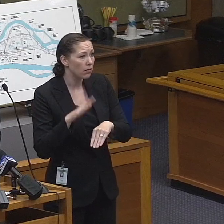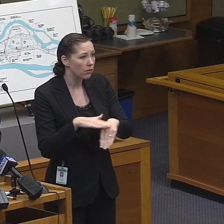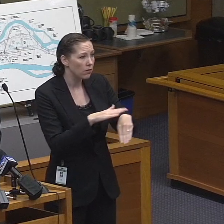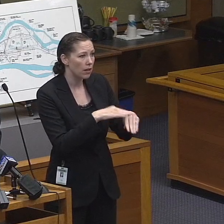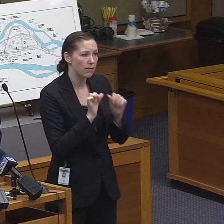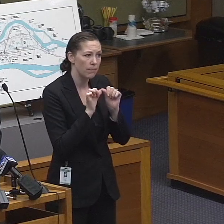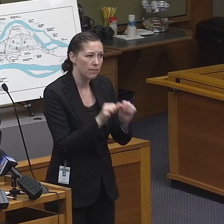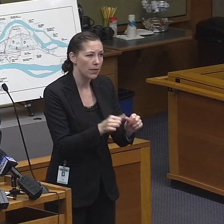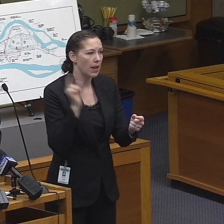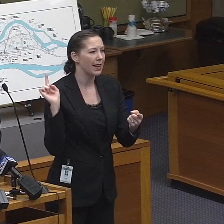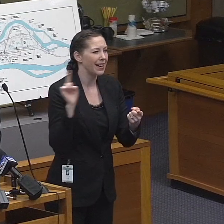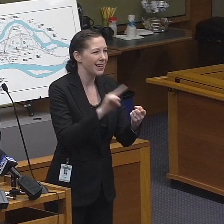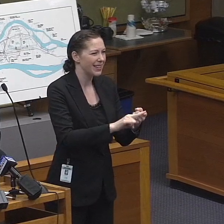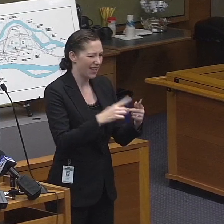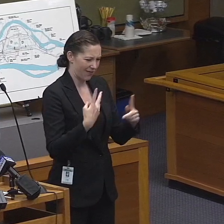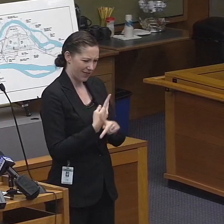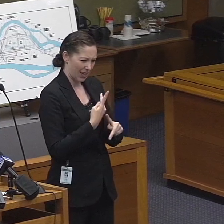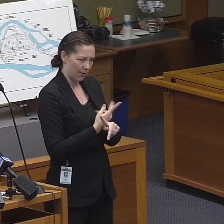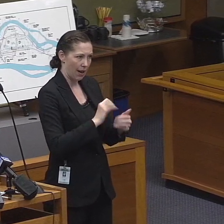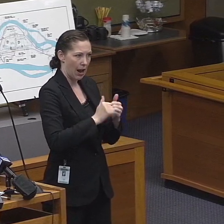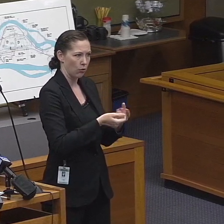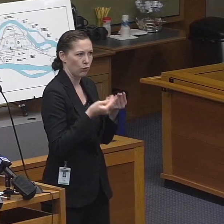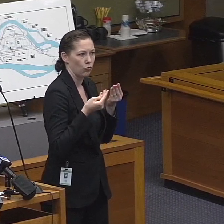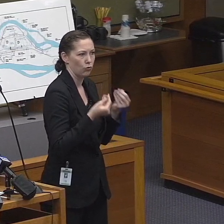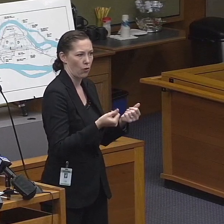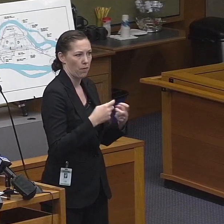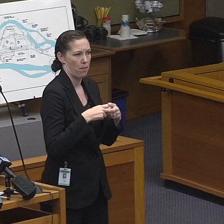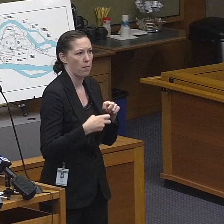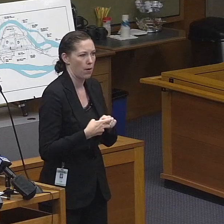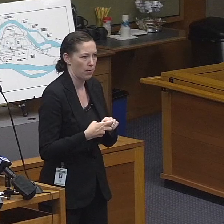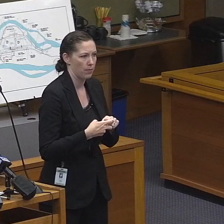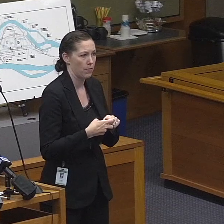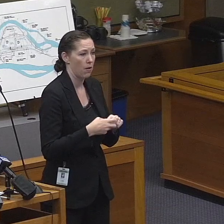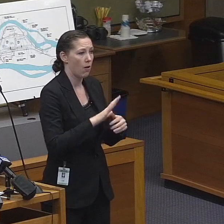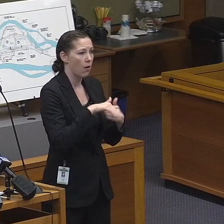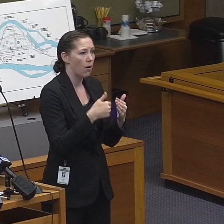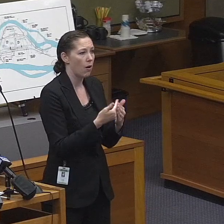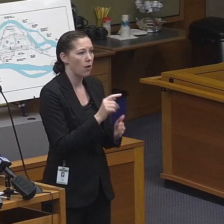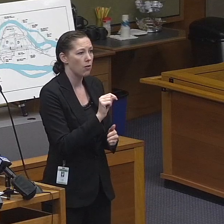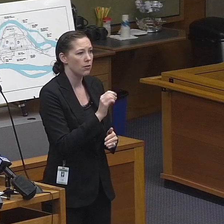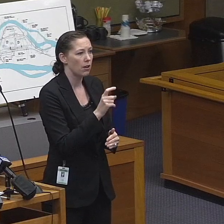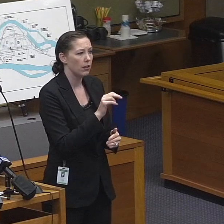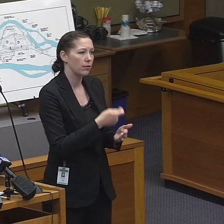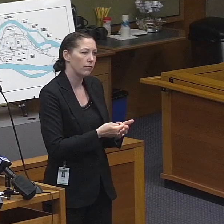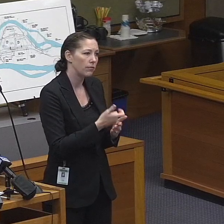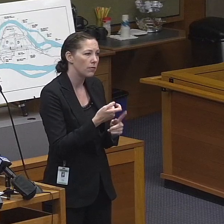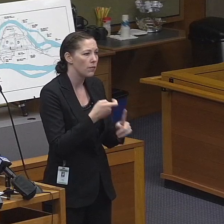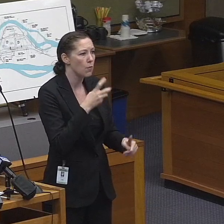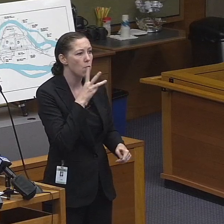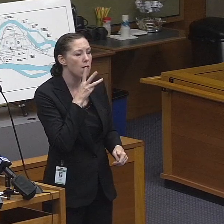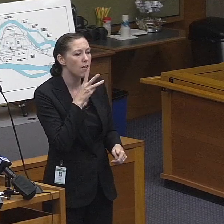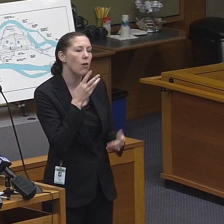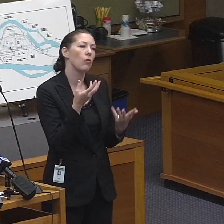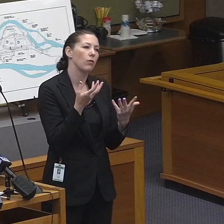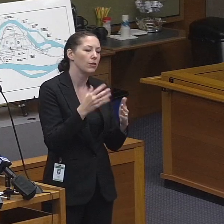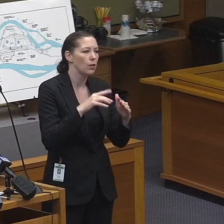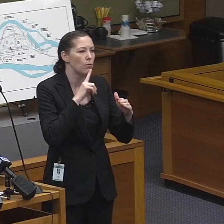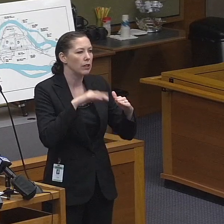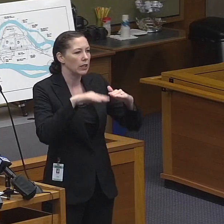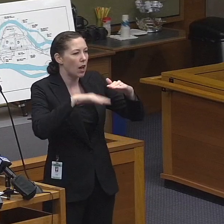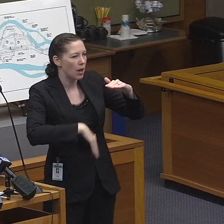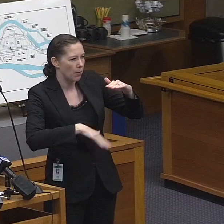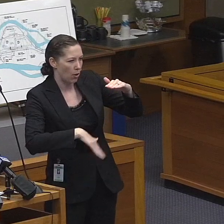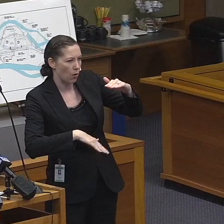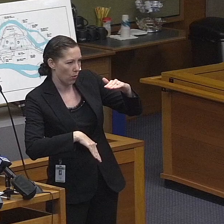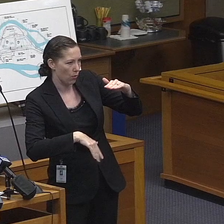solution that will keep the toxins out of our water or keep the toxins at levels below the